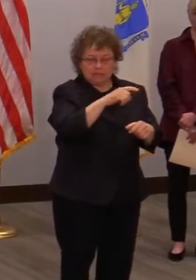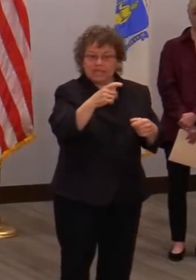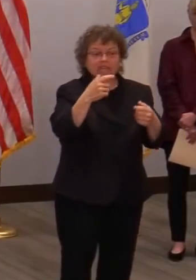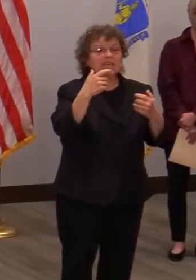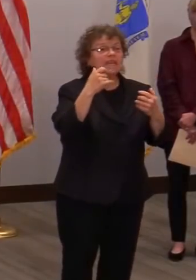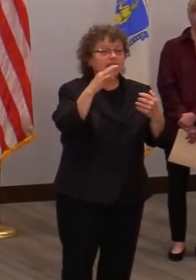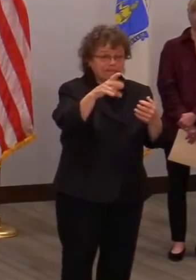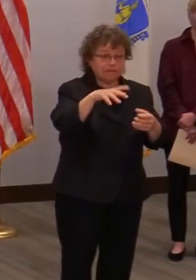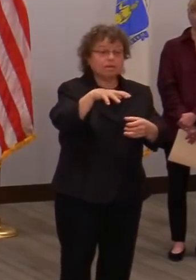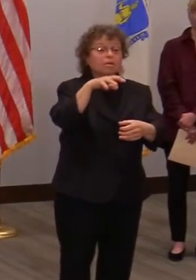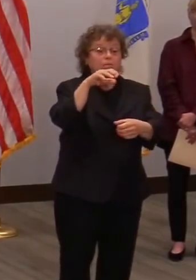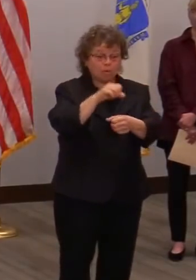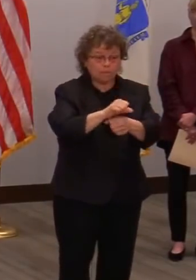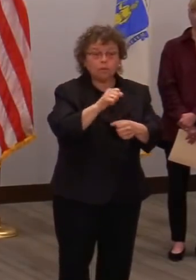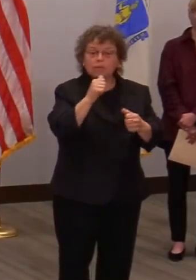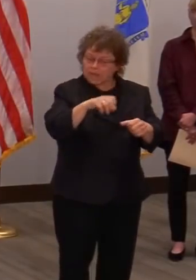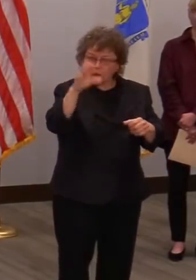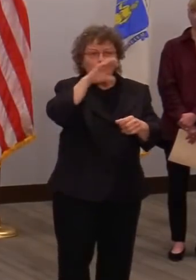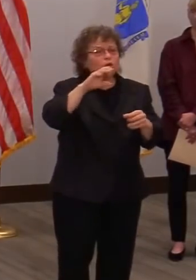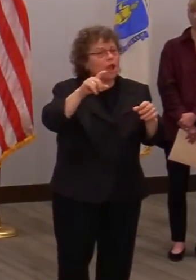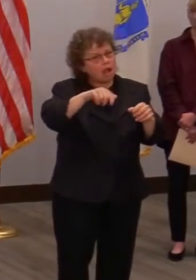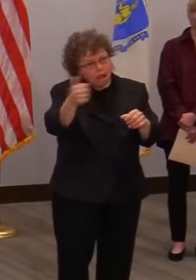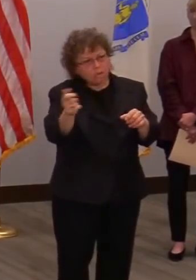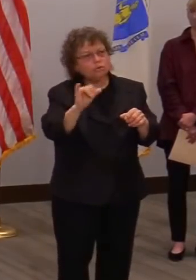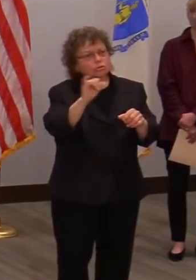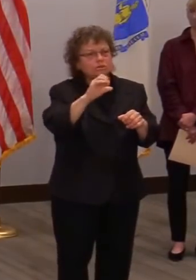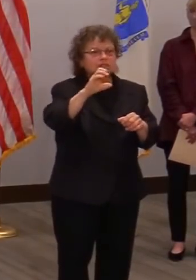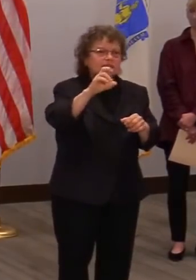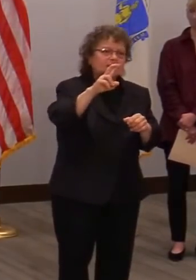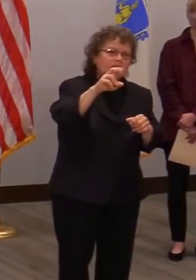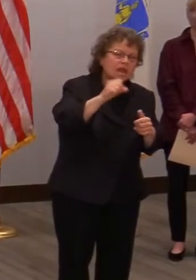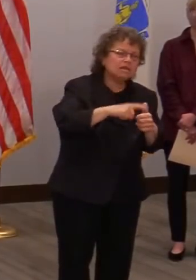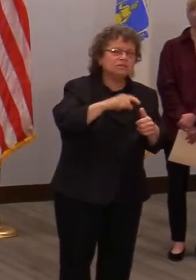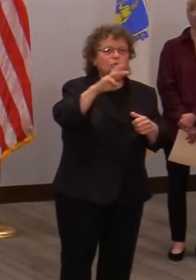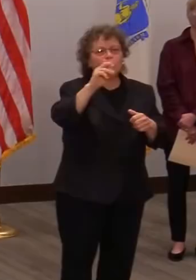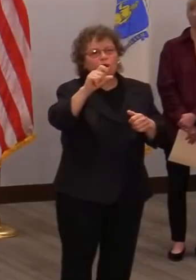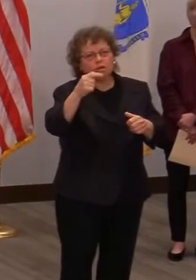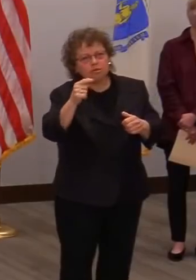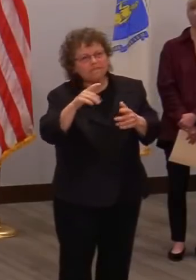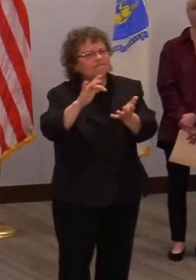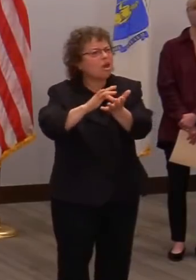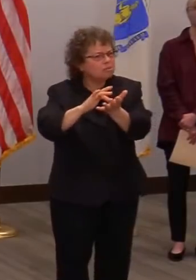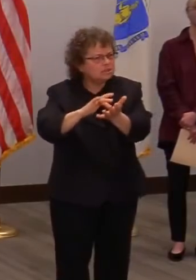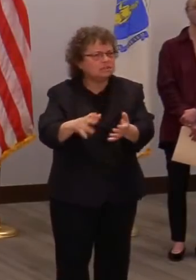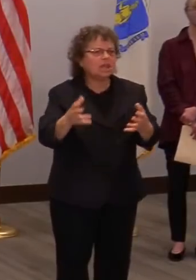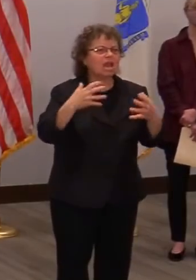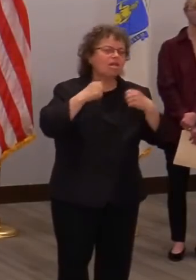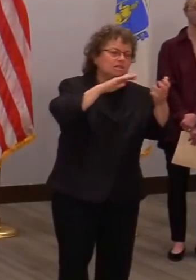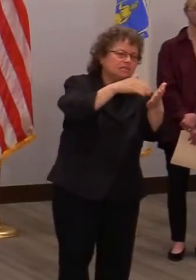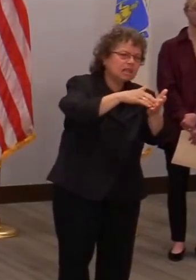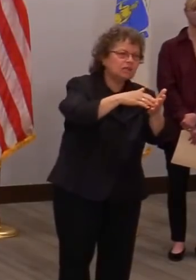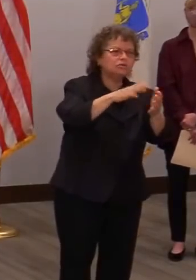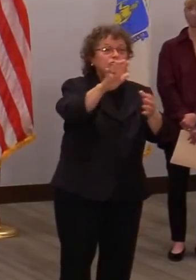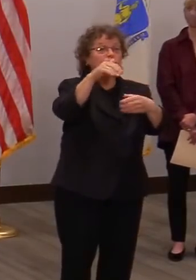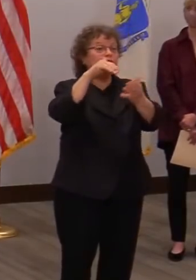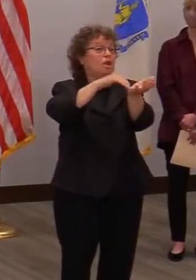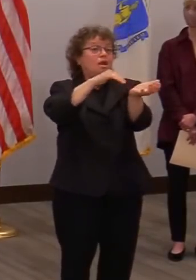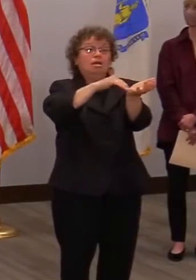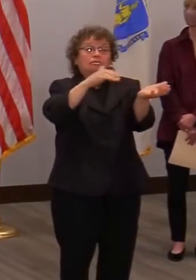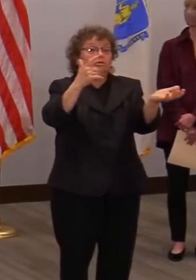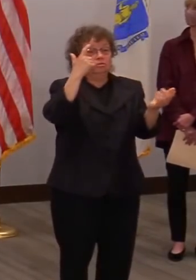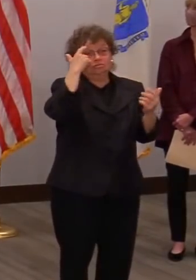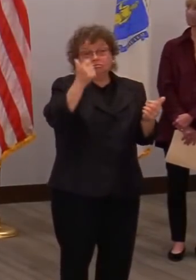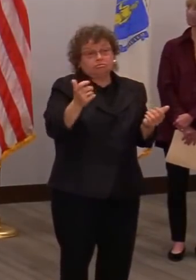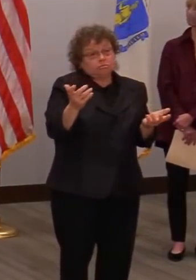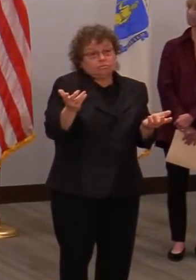other providers like pharmacies, community health centers, and your healthcare provider. In fact, I would say at this point